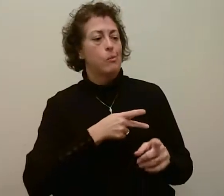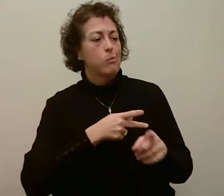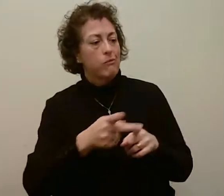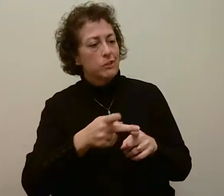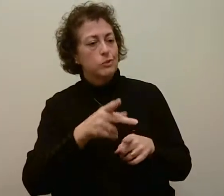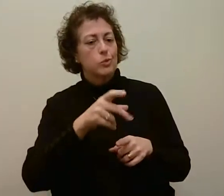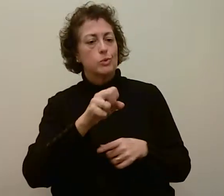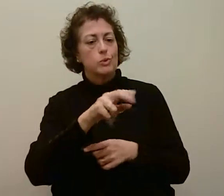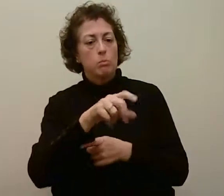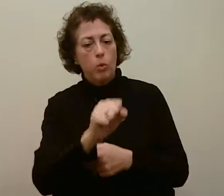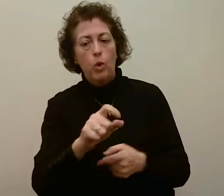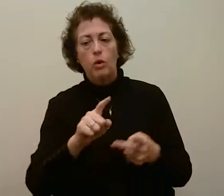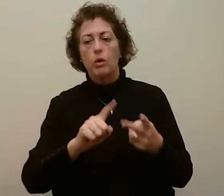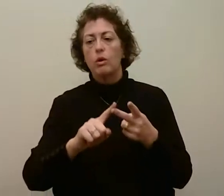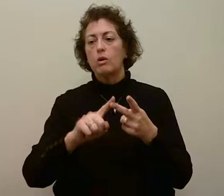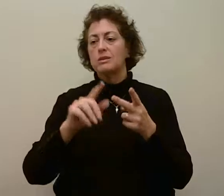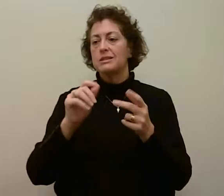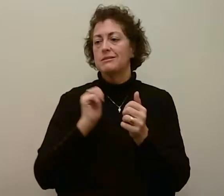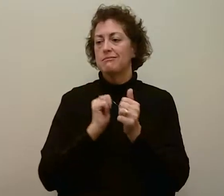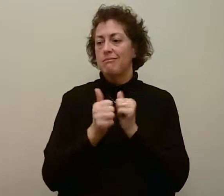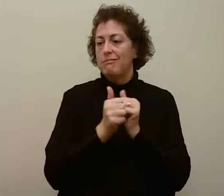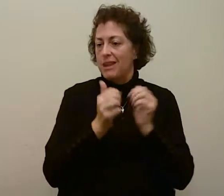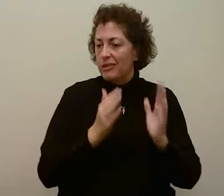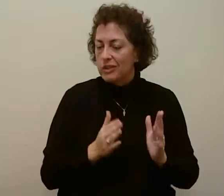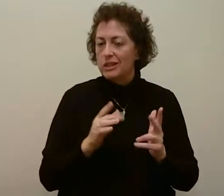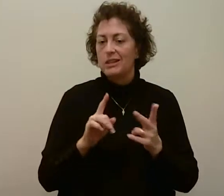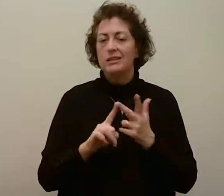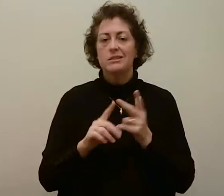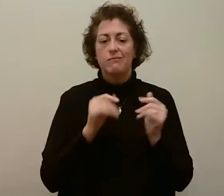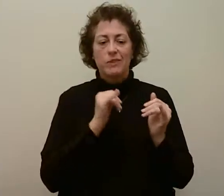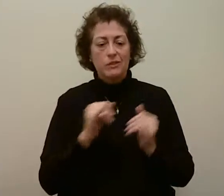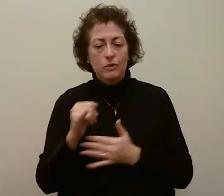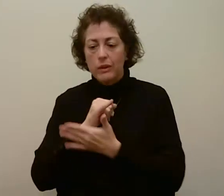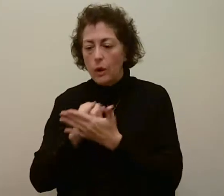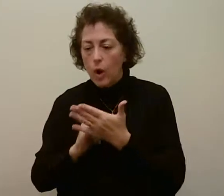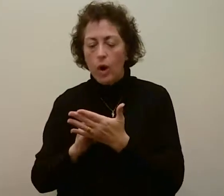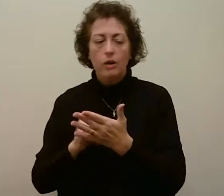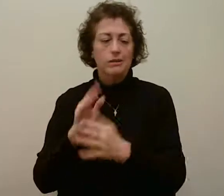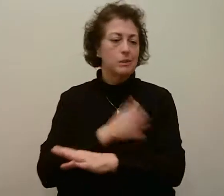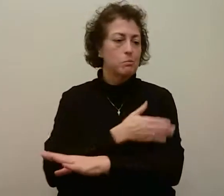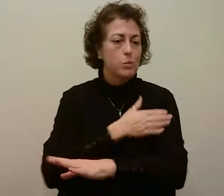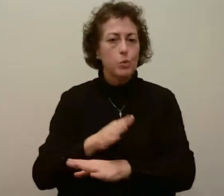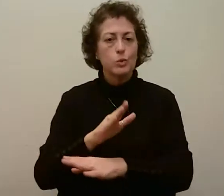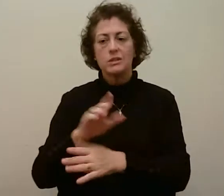individuals in the arts like music and literature and writing, they don't come to it overnight. It takes years of